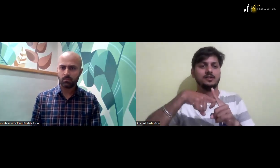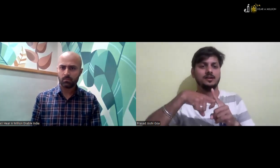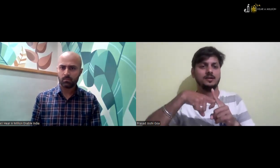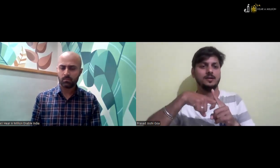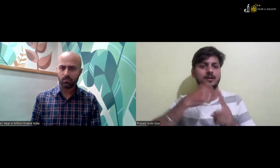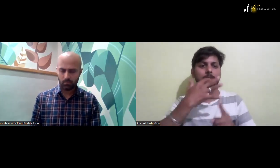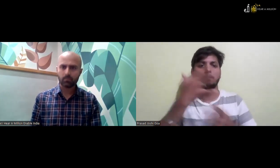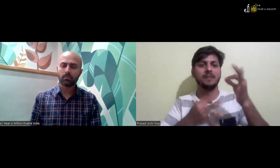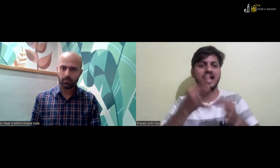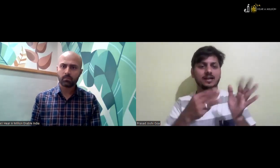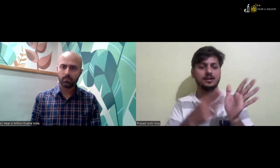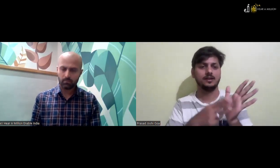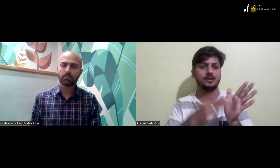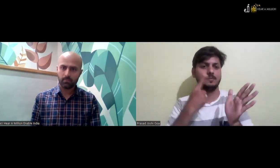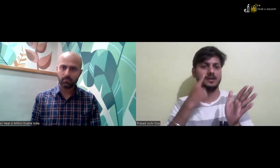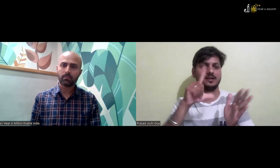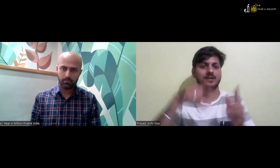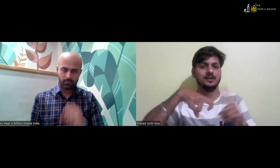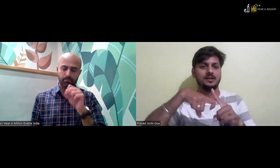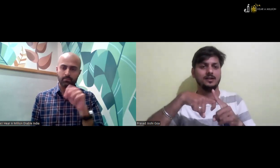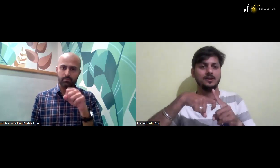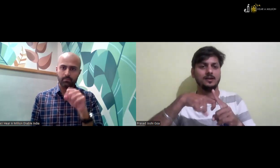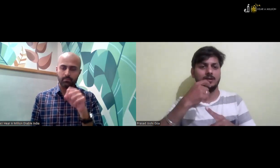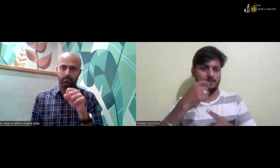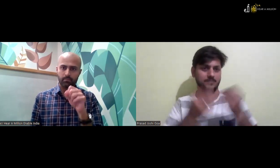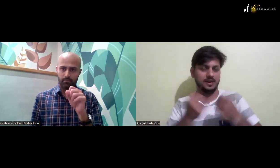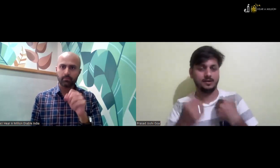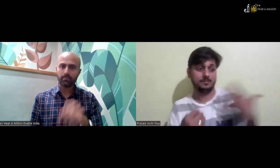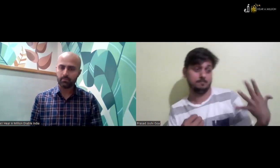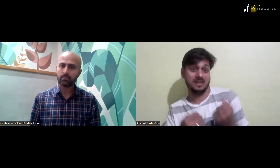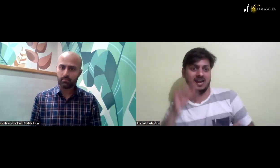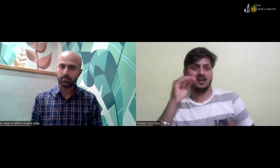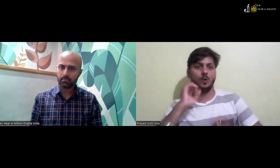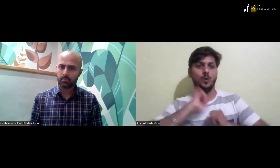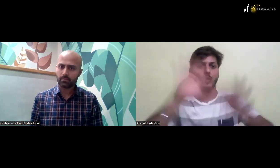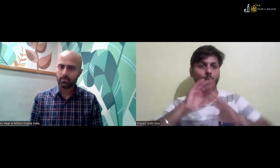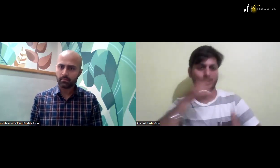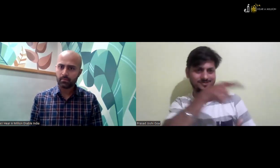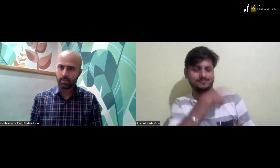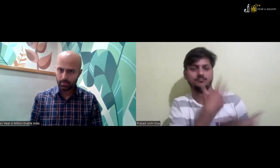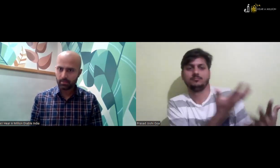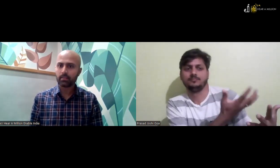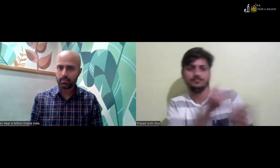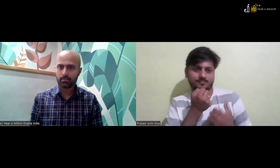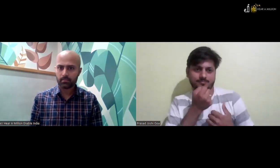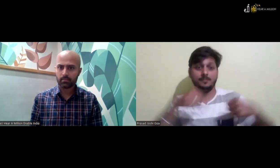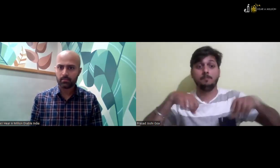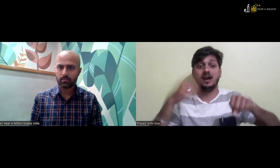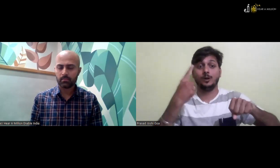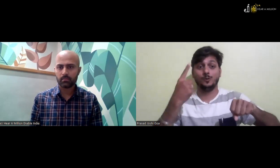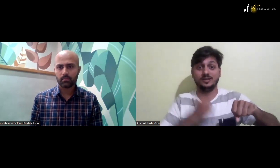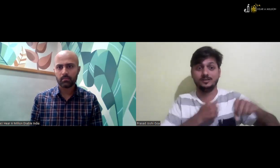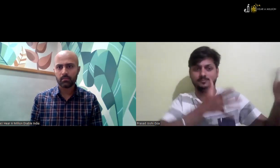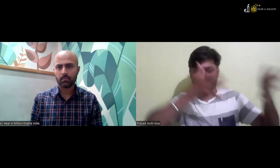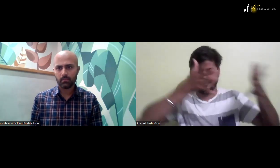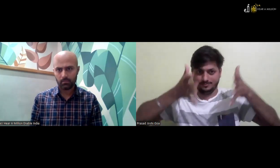I was having my own business. I have my milk dairy. So I have to supply